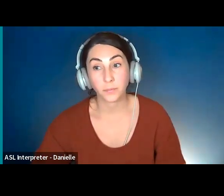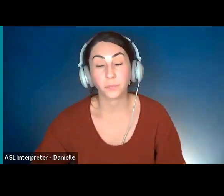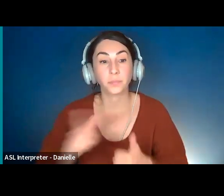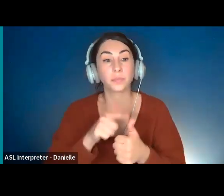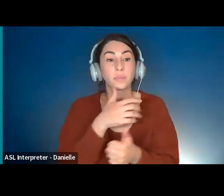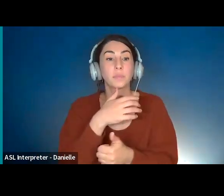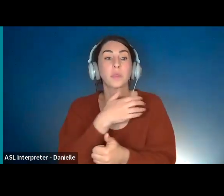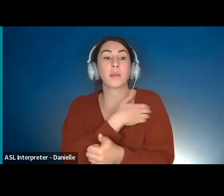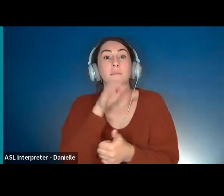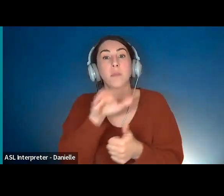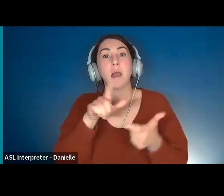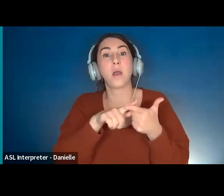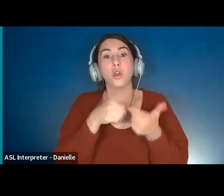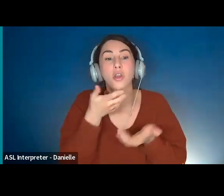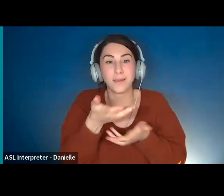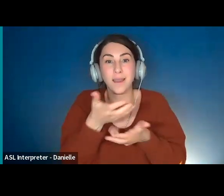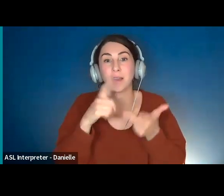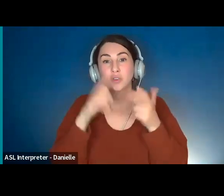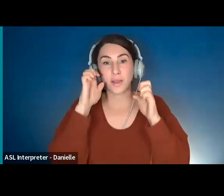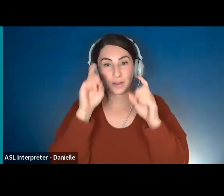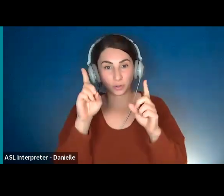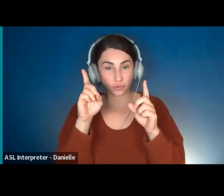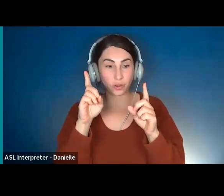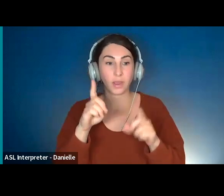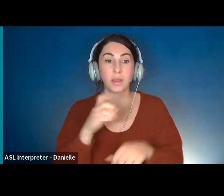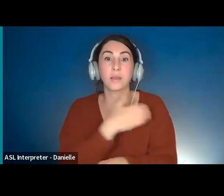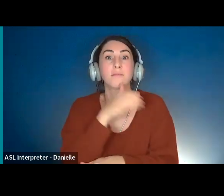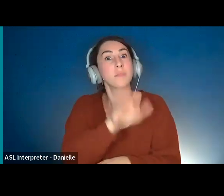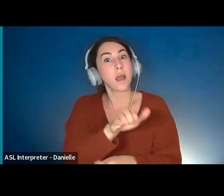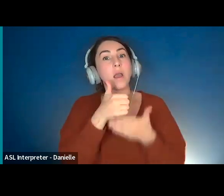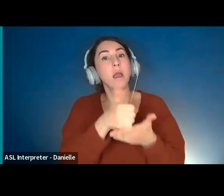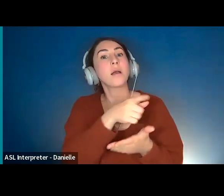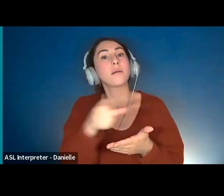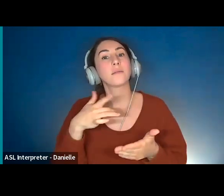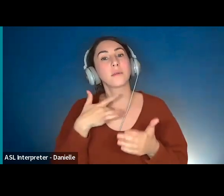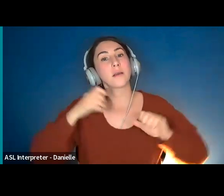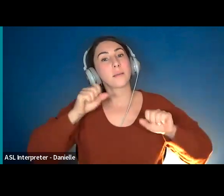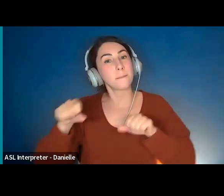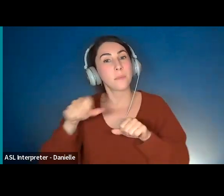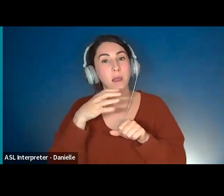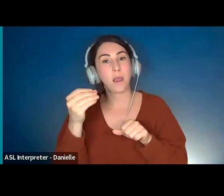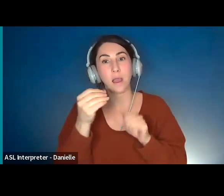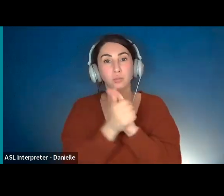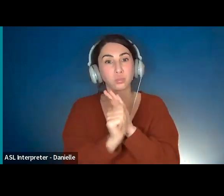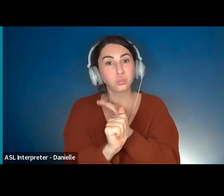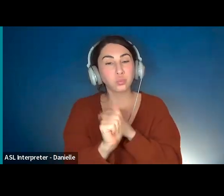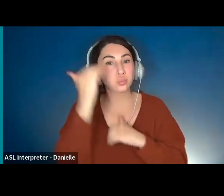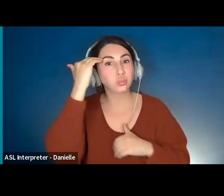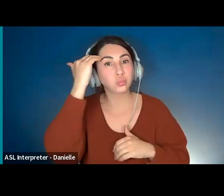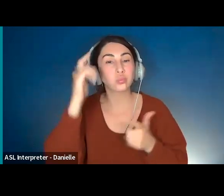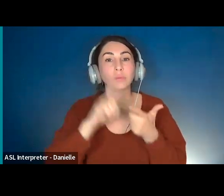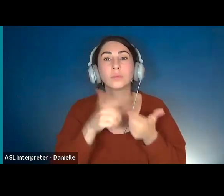educate. Empower your audience, help them feel capable and confident. Engage them